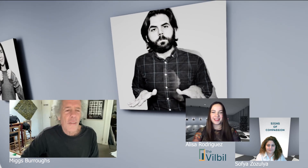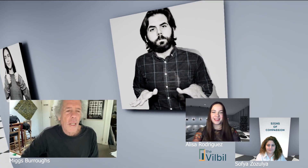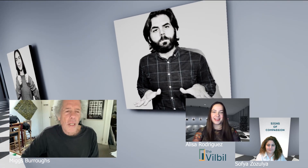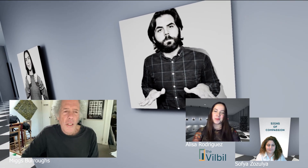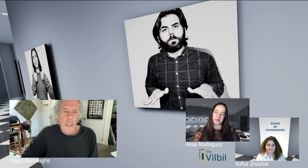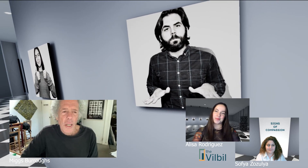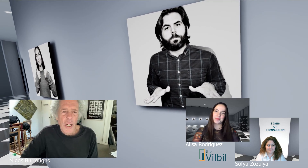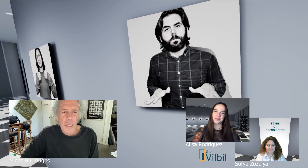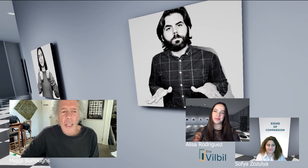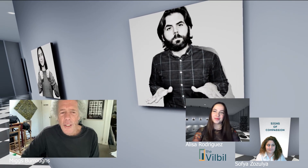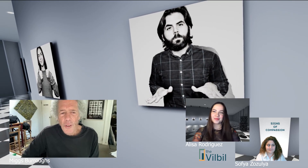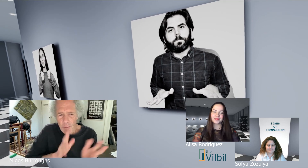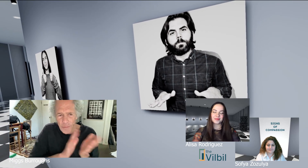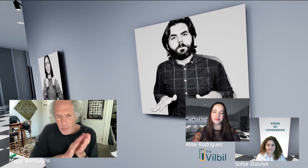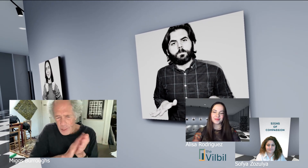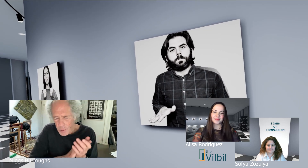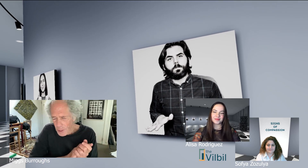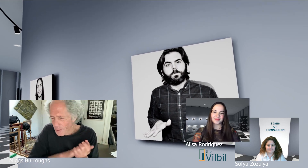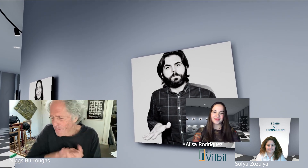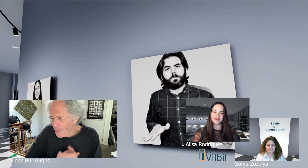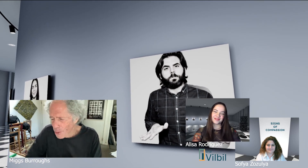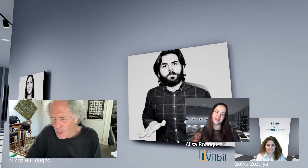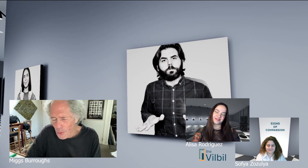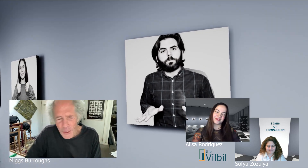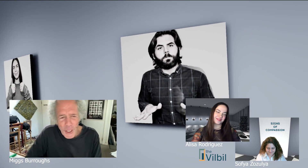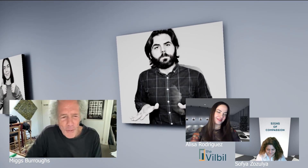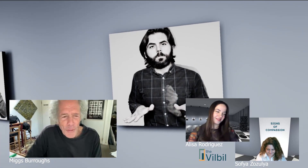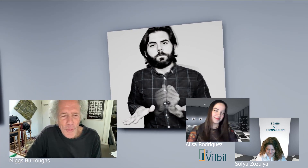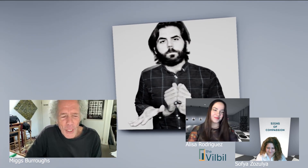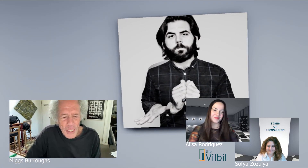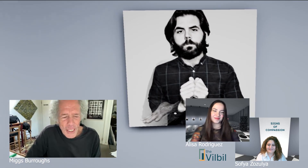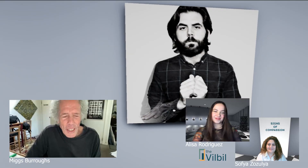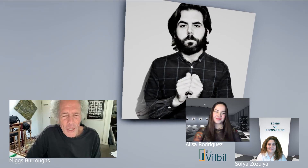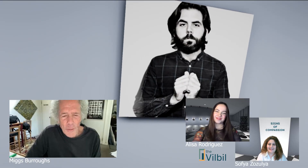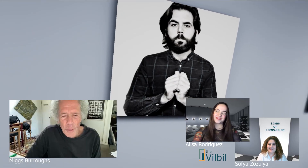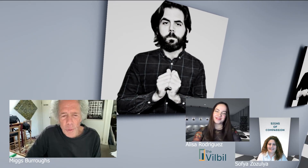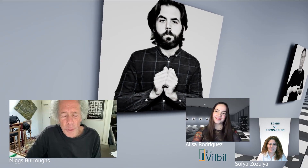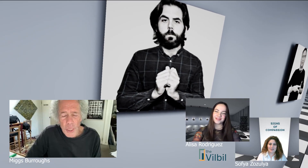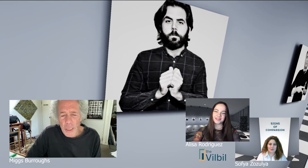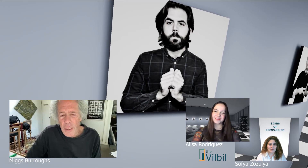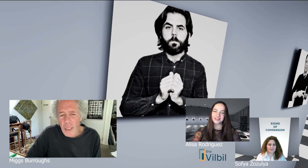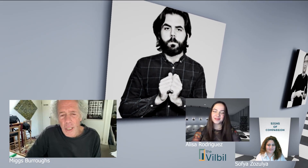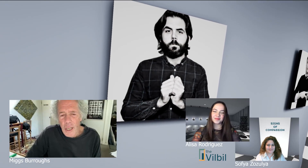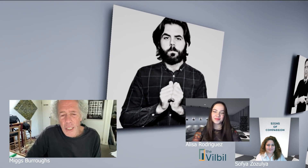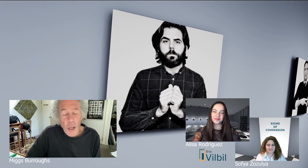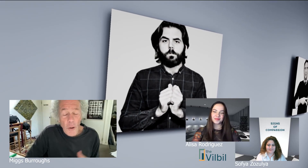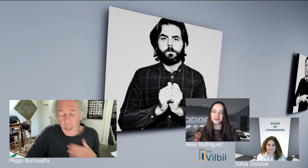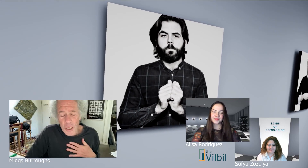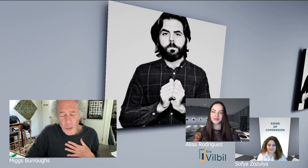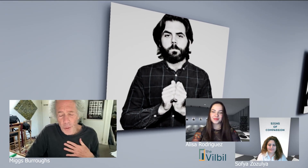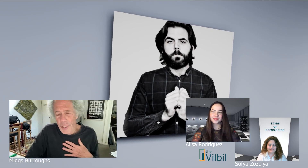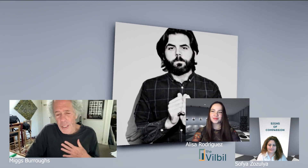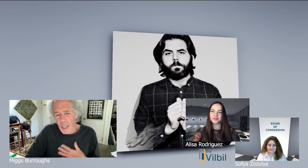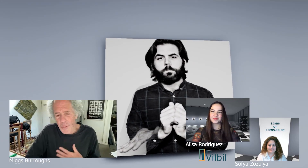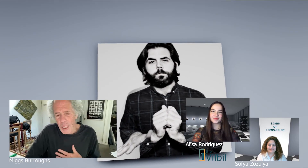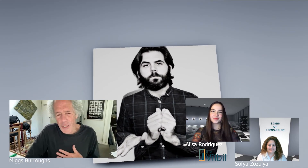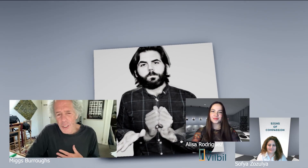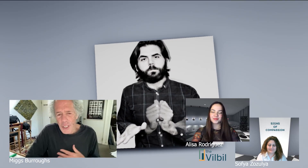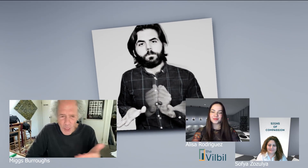Yeah. Yeah, no, I applaud you, your team, everybody. Brilliant. No, it's thrilling. I mean, I